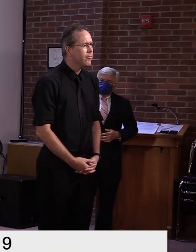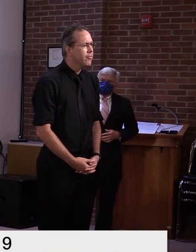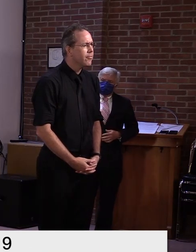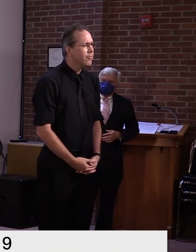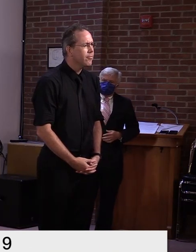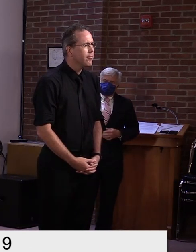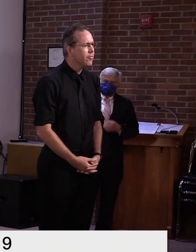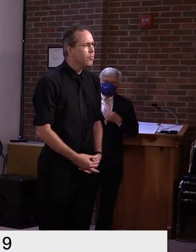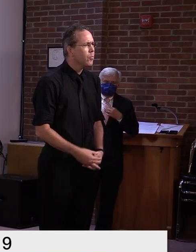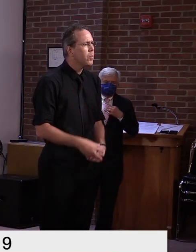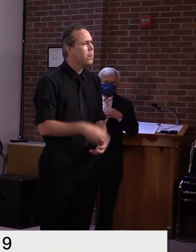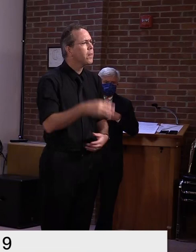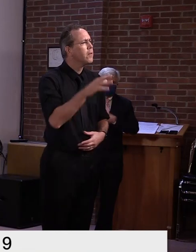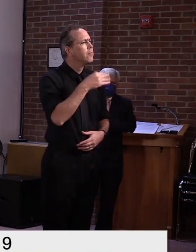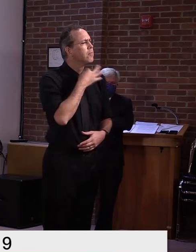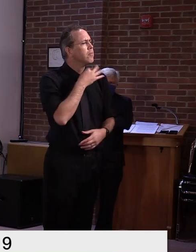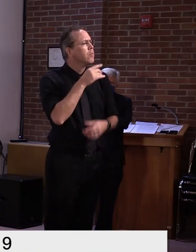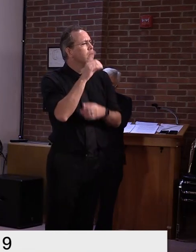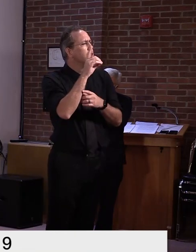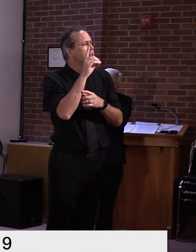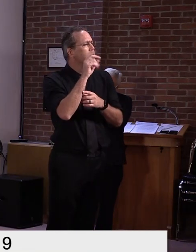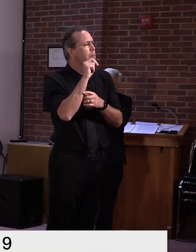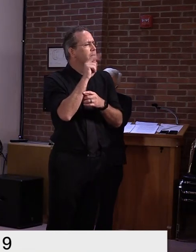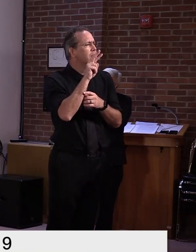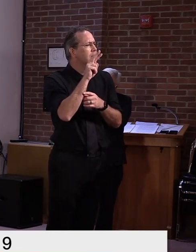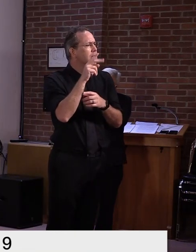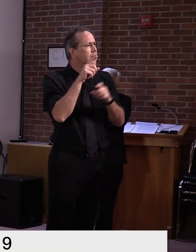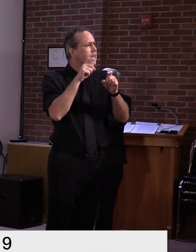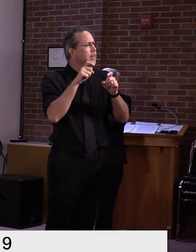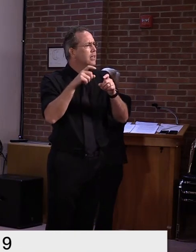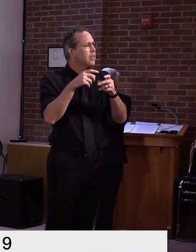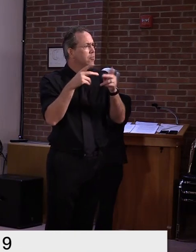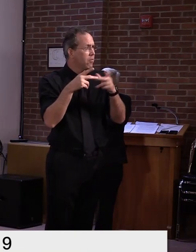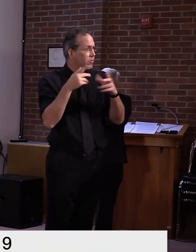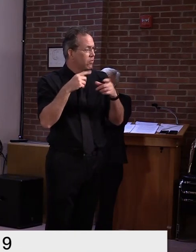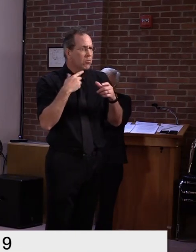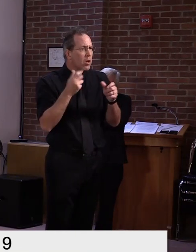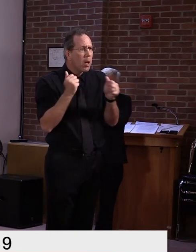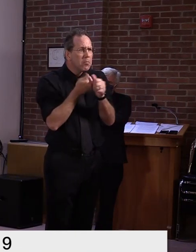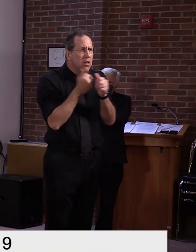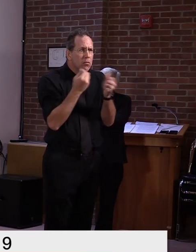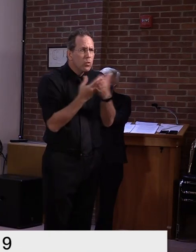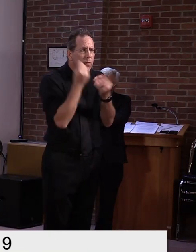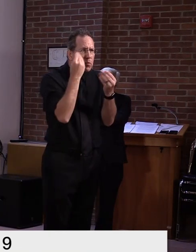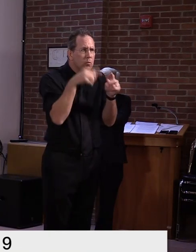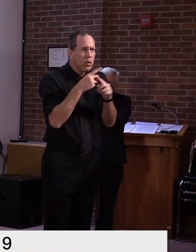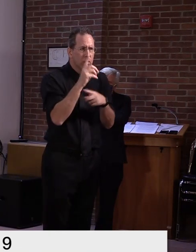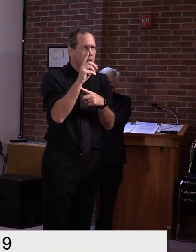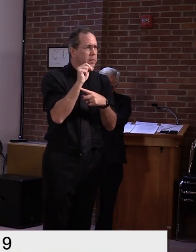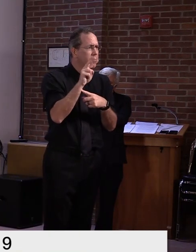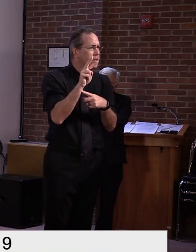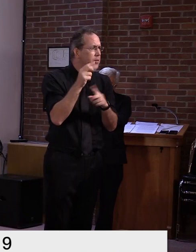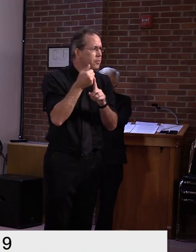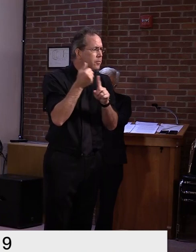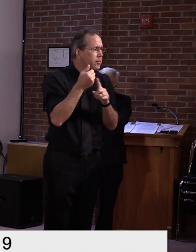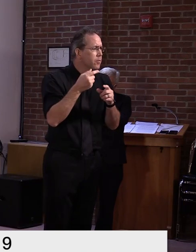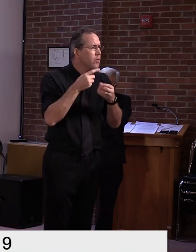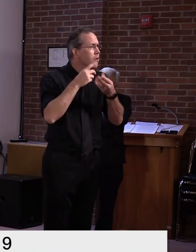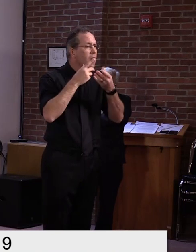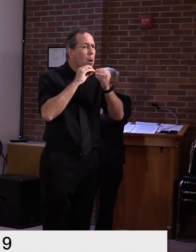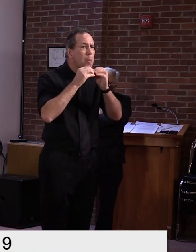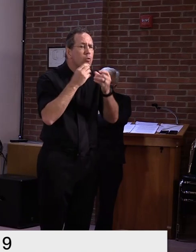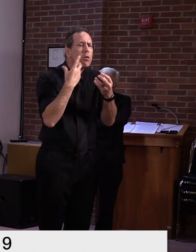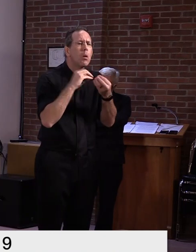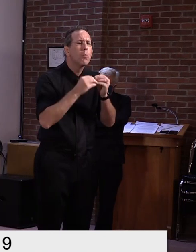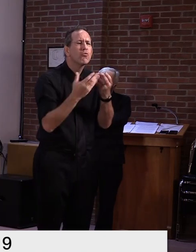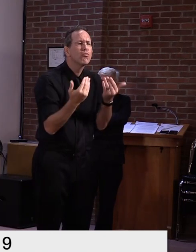if you guys were able to find out if there was a drastic difference between the pass-fail rate since you